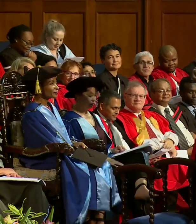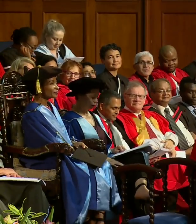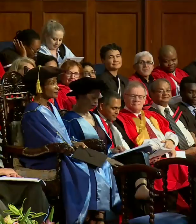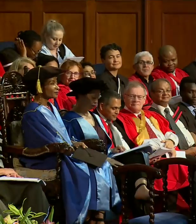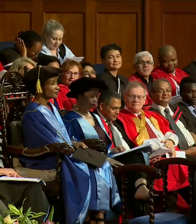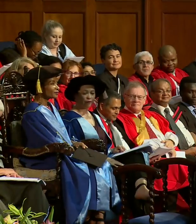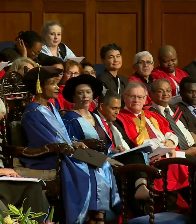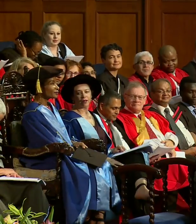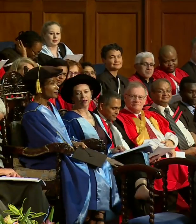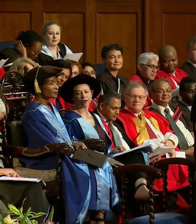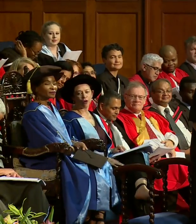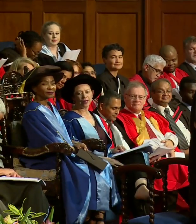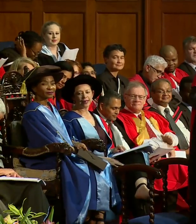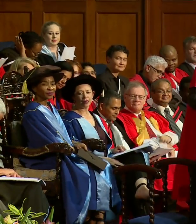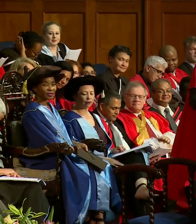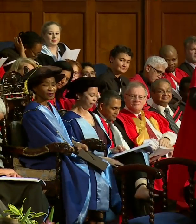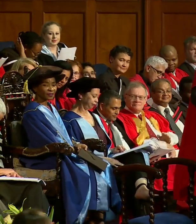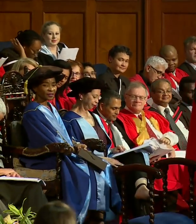Robin Danielle Samuels.